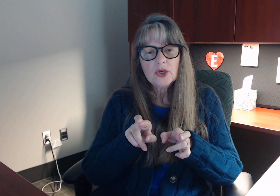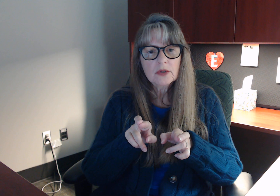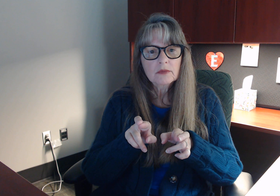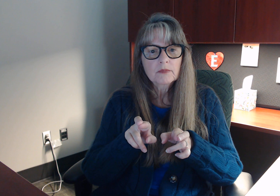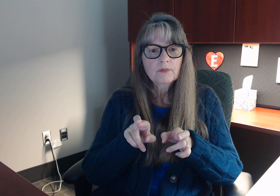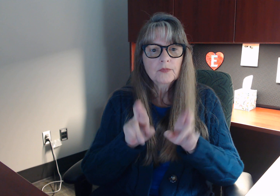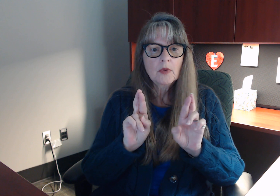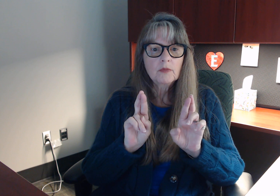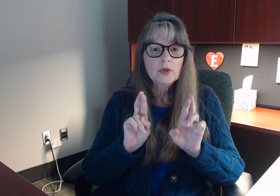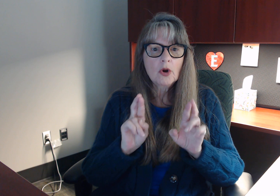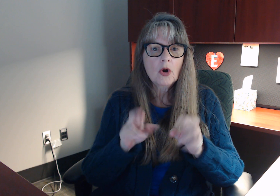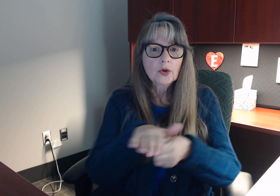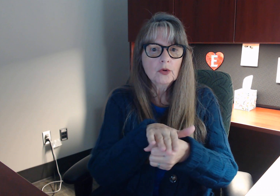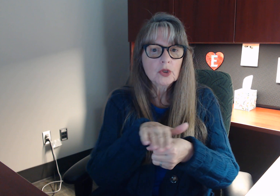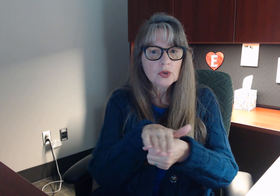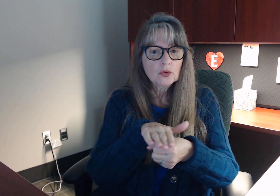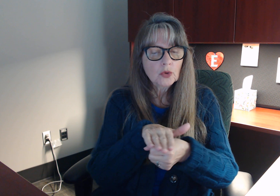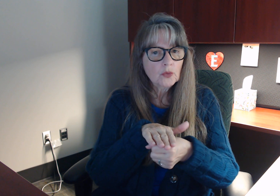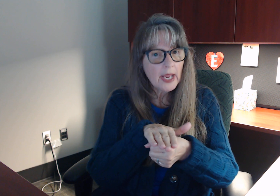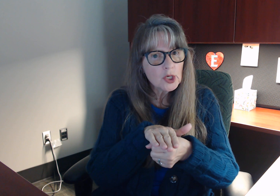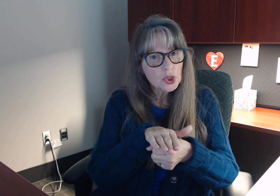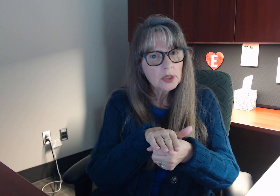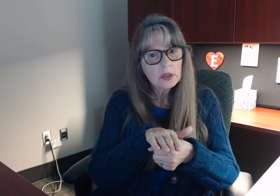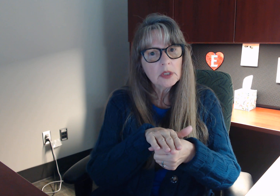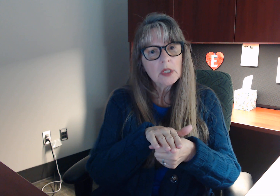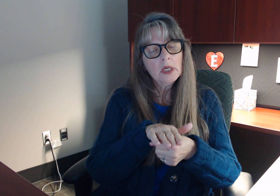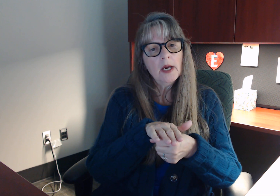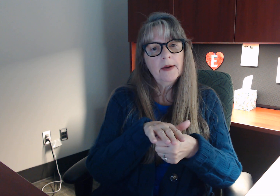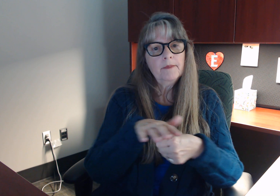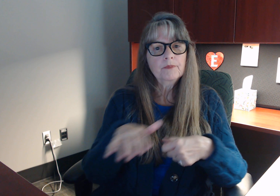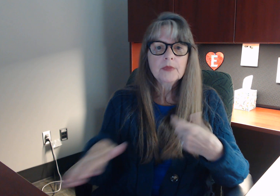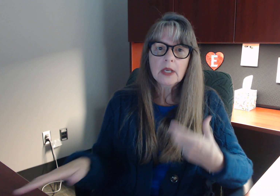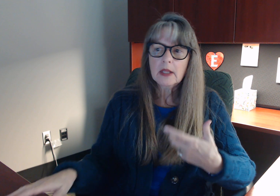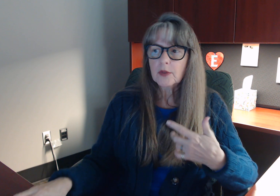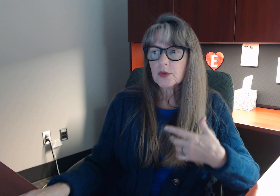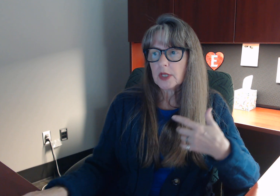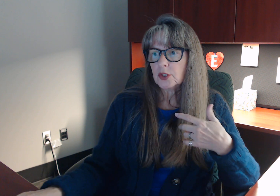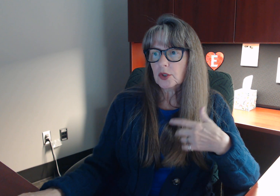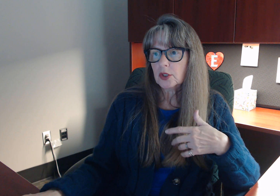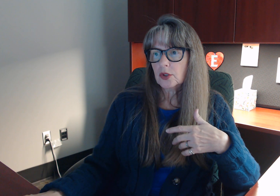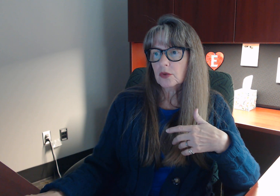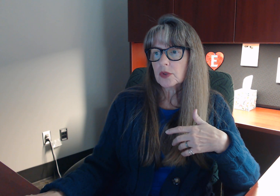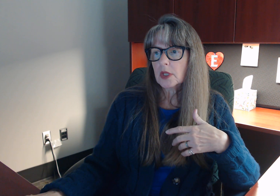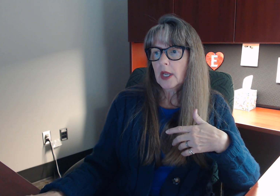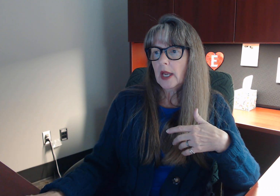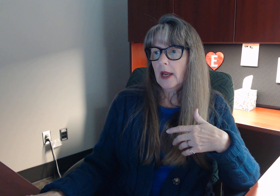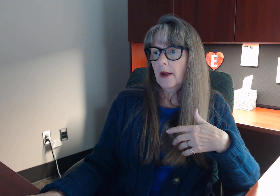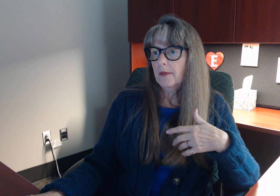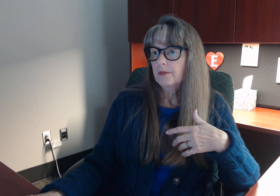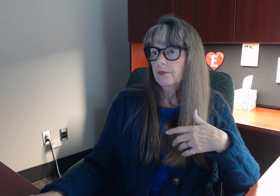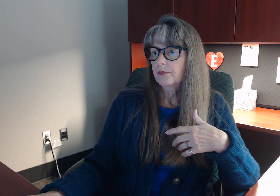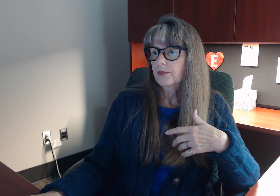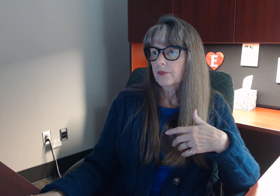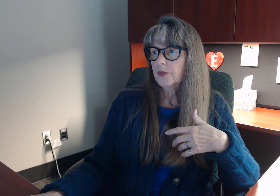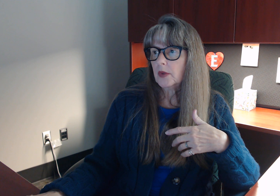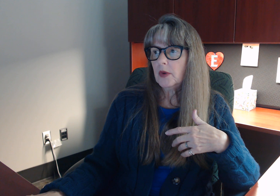region with an R, you can do location, any of those signs you can use. So anyway,